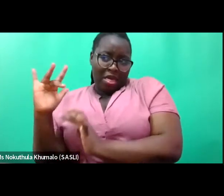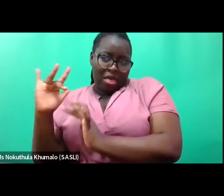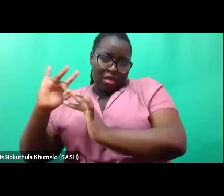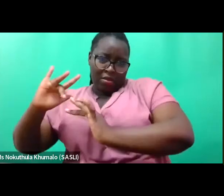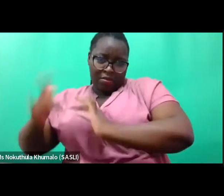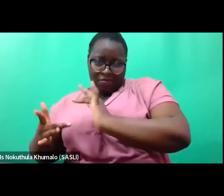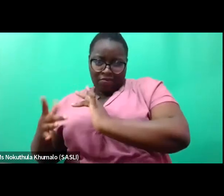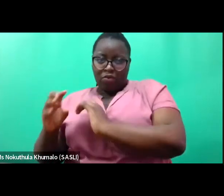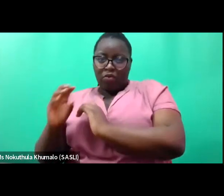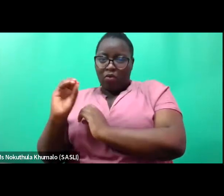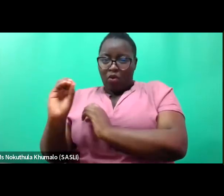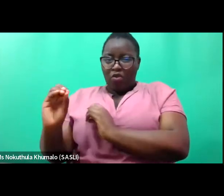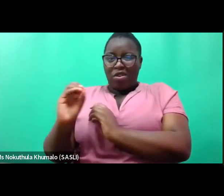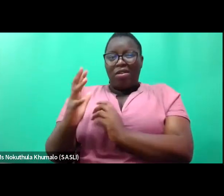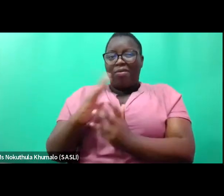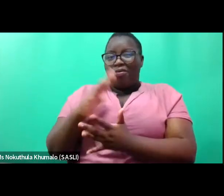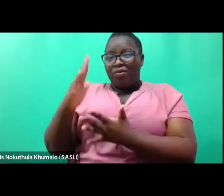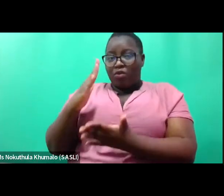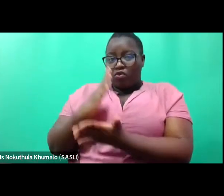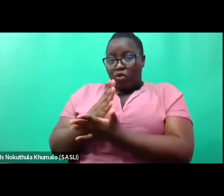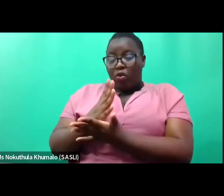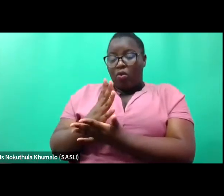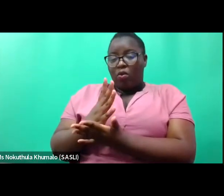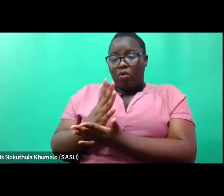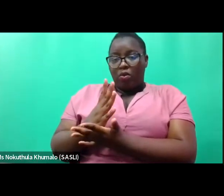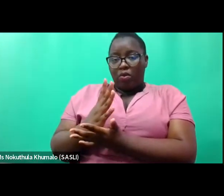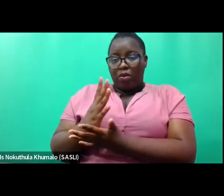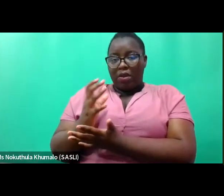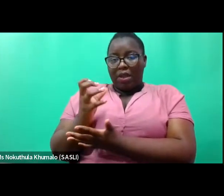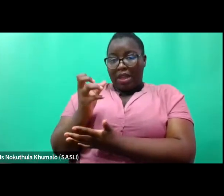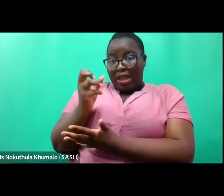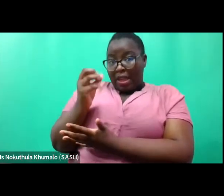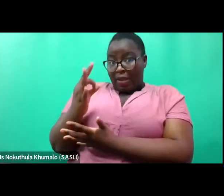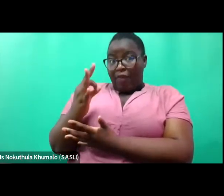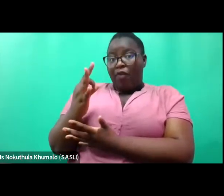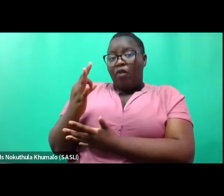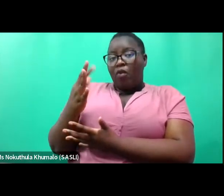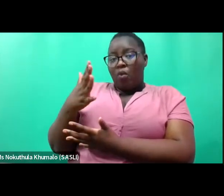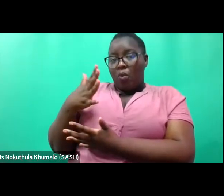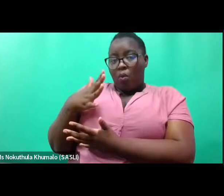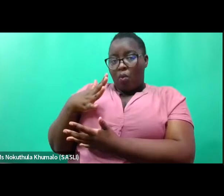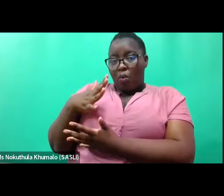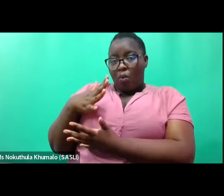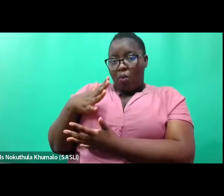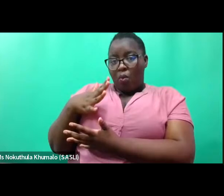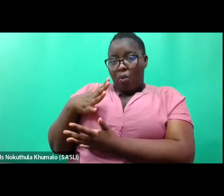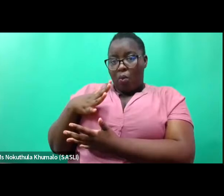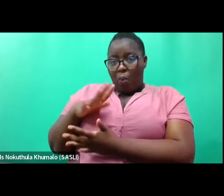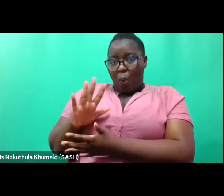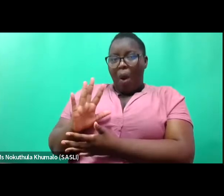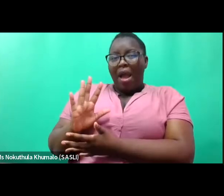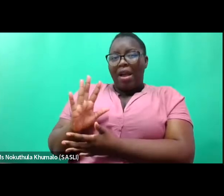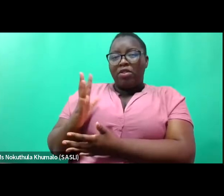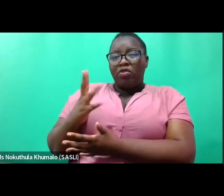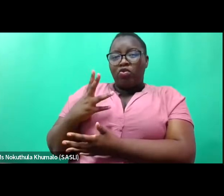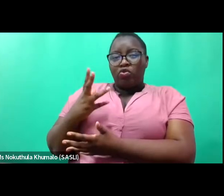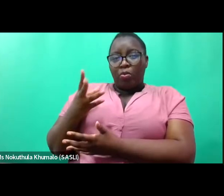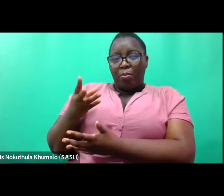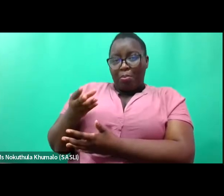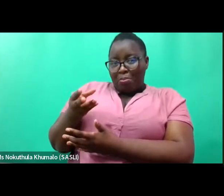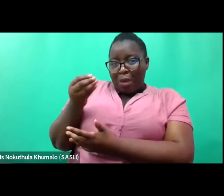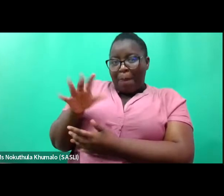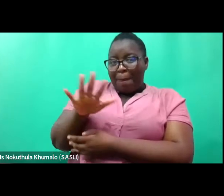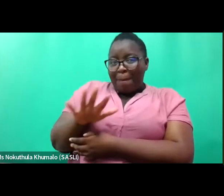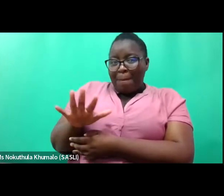Not sure if you would want to move or find a suitable location